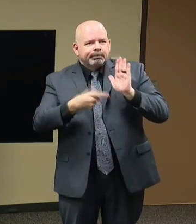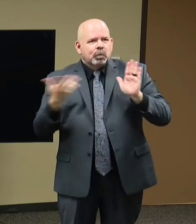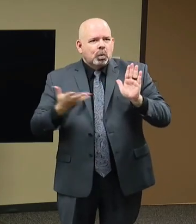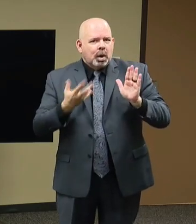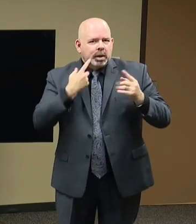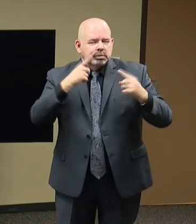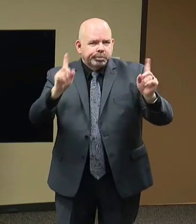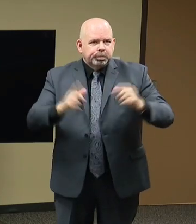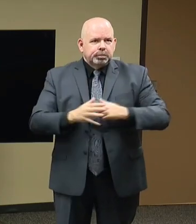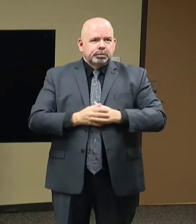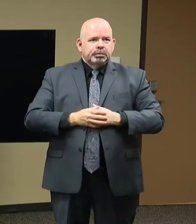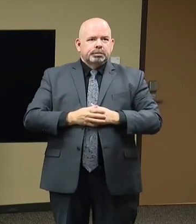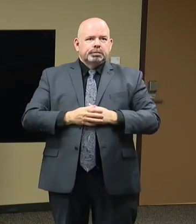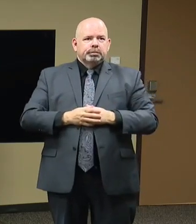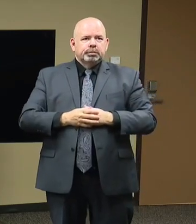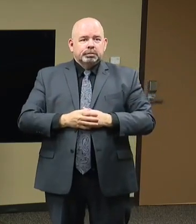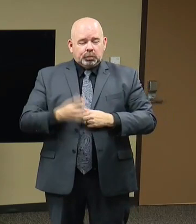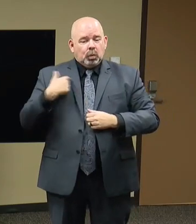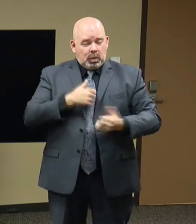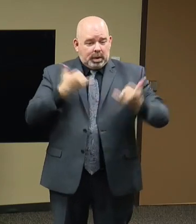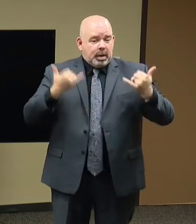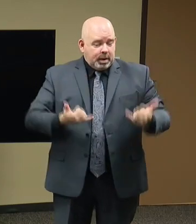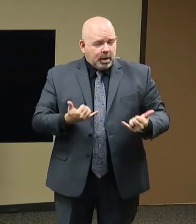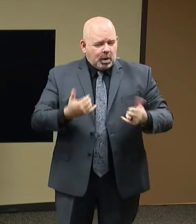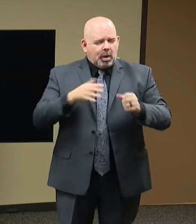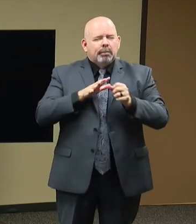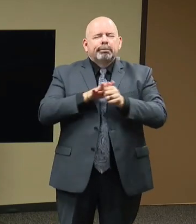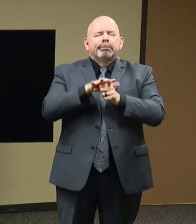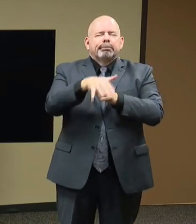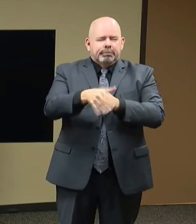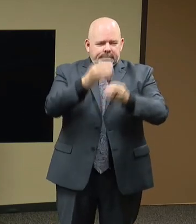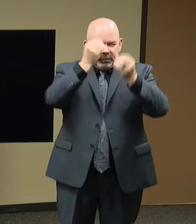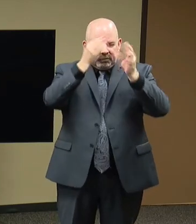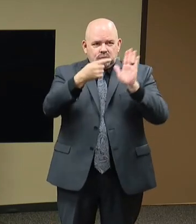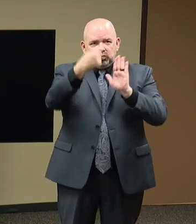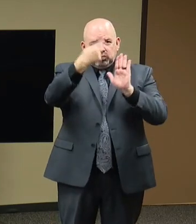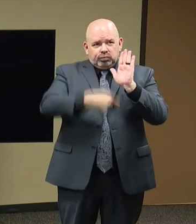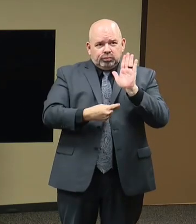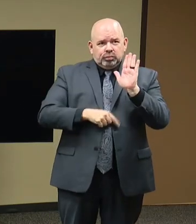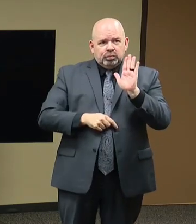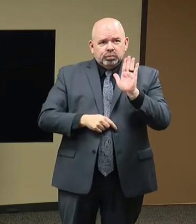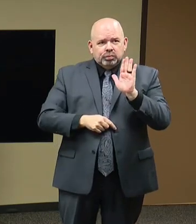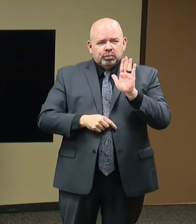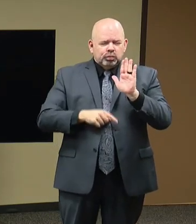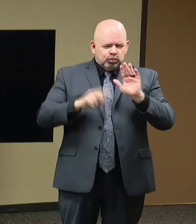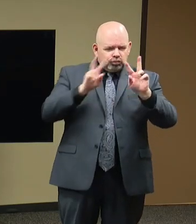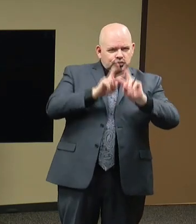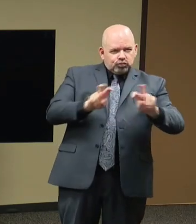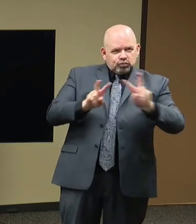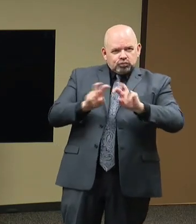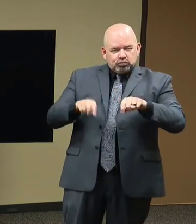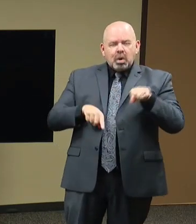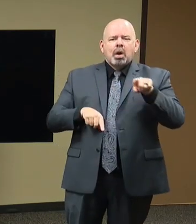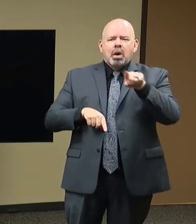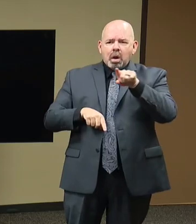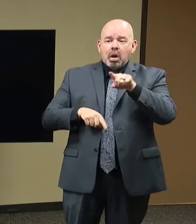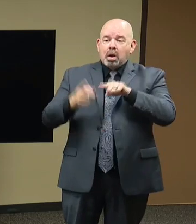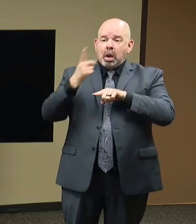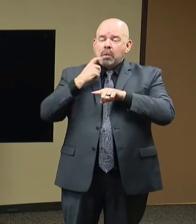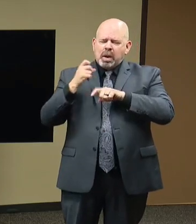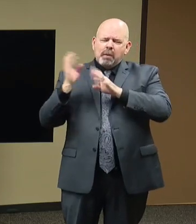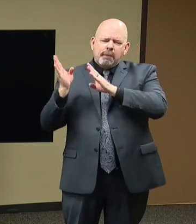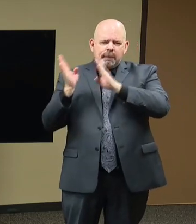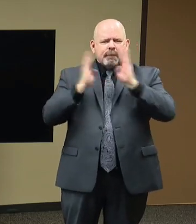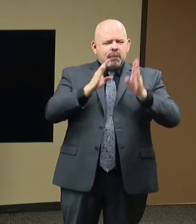been able to see those declines, and we've assessed it and feel we can go from red to orange. Now, if people start ignoring